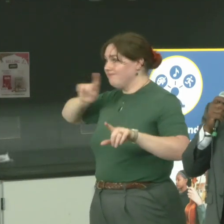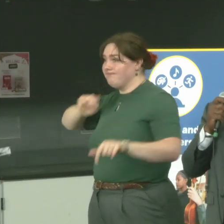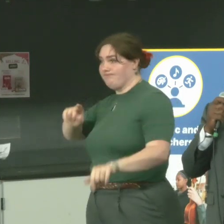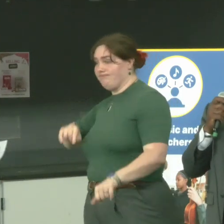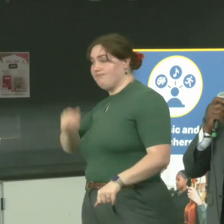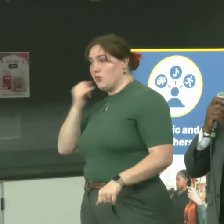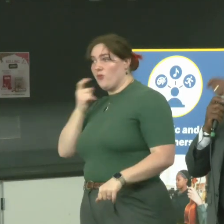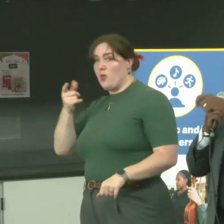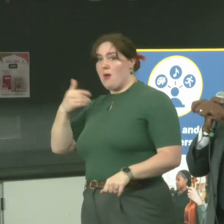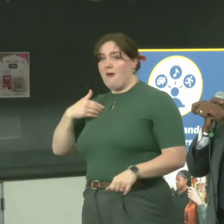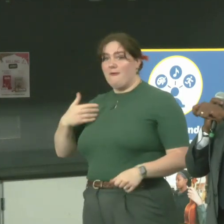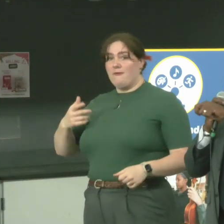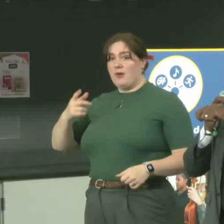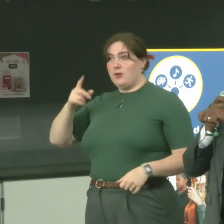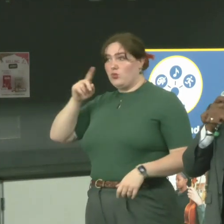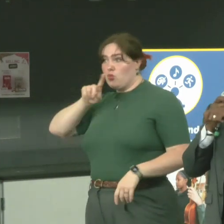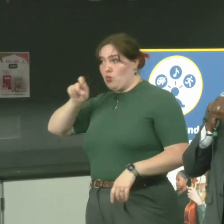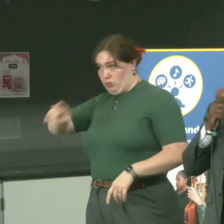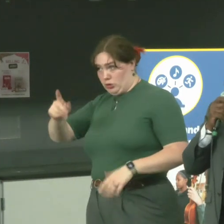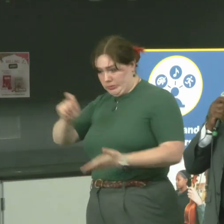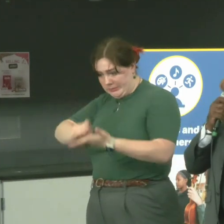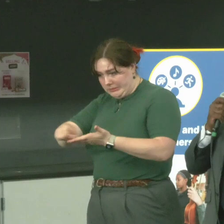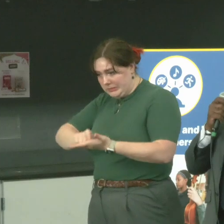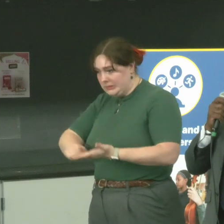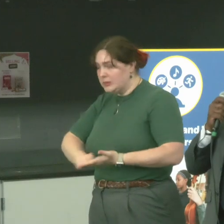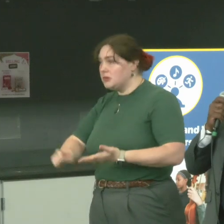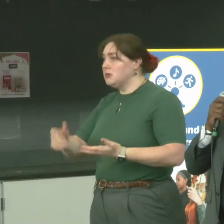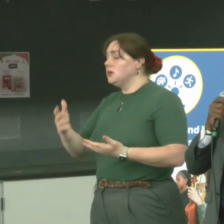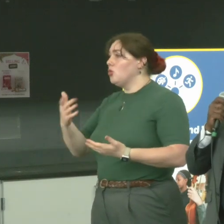have questions that you've written down, you have